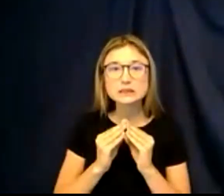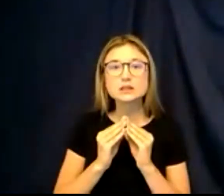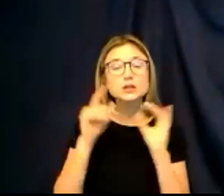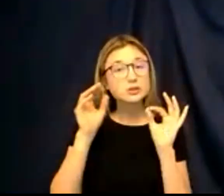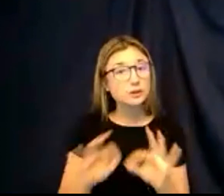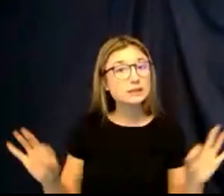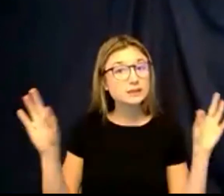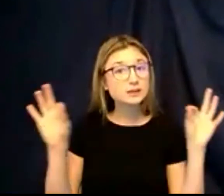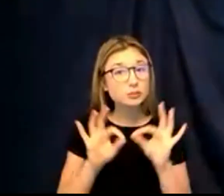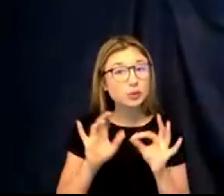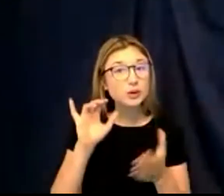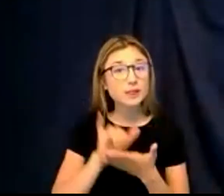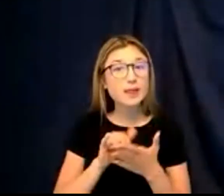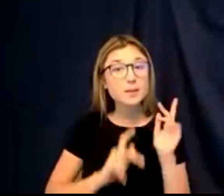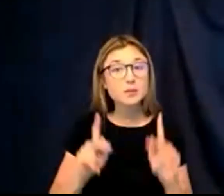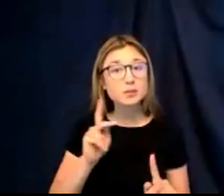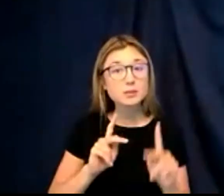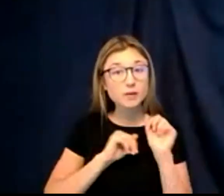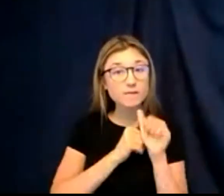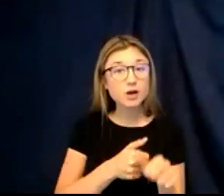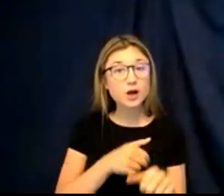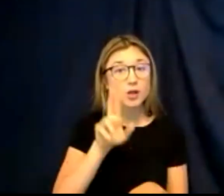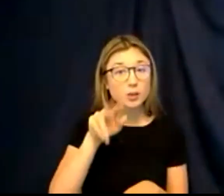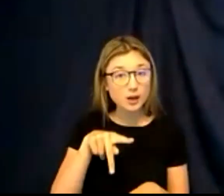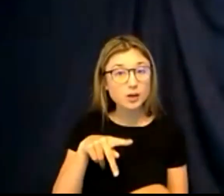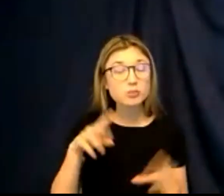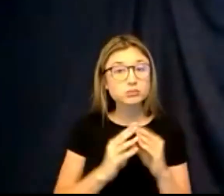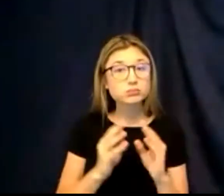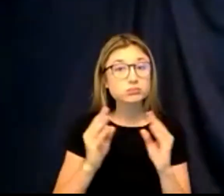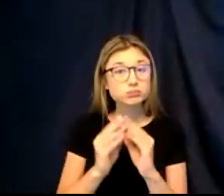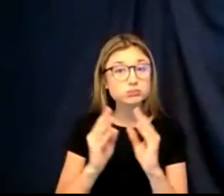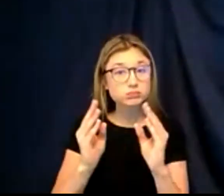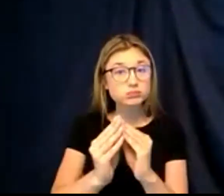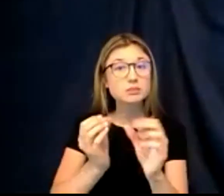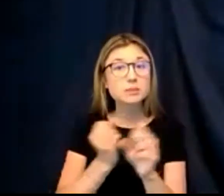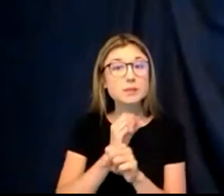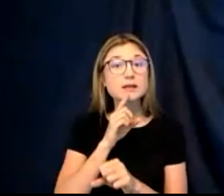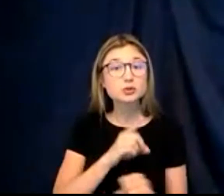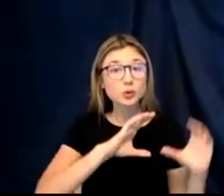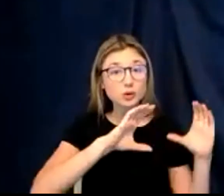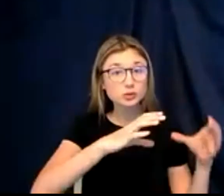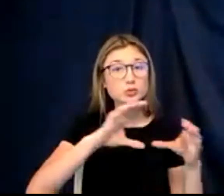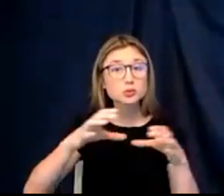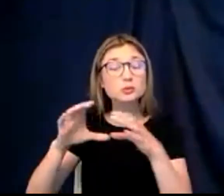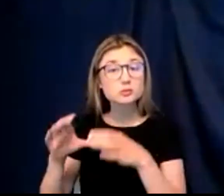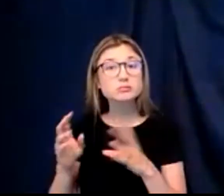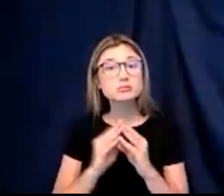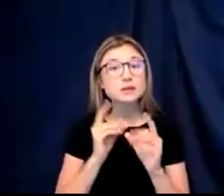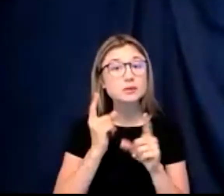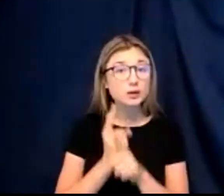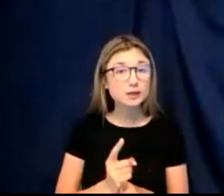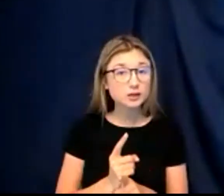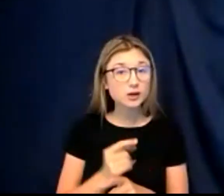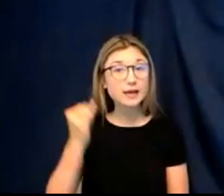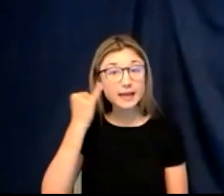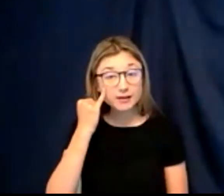people follow up and make sure that those groups are meeting. And if there's deadlines